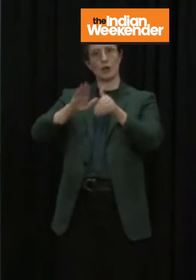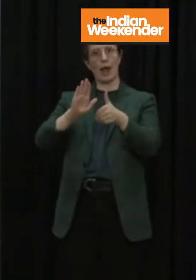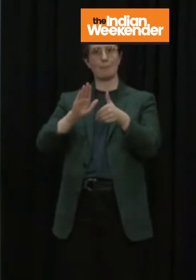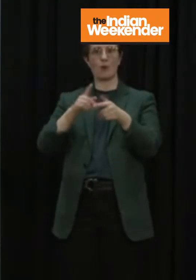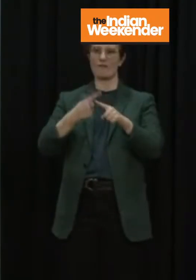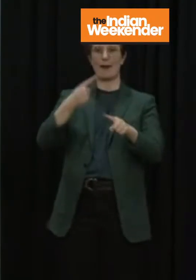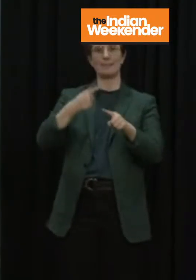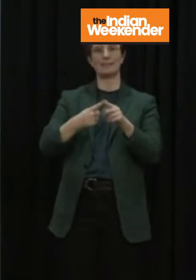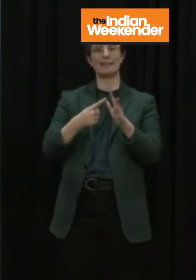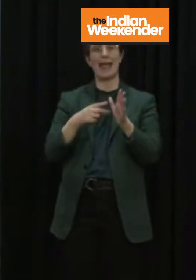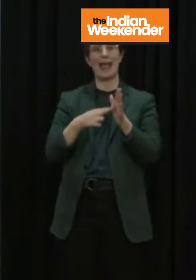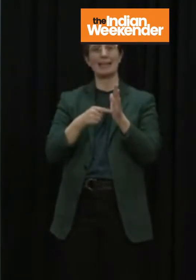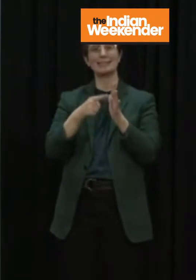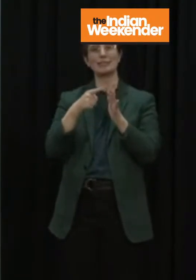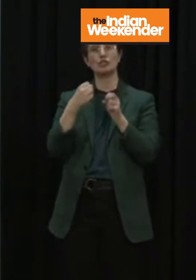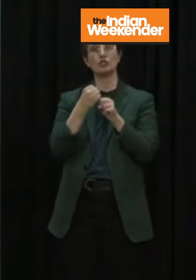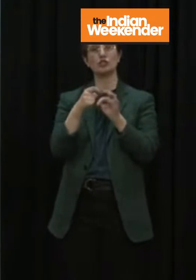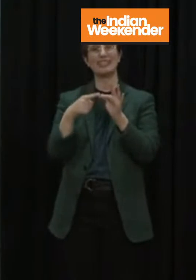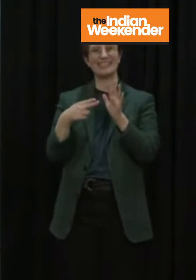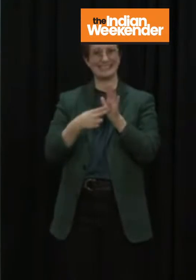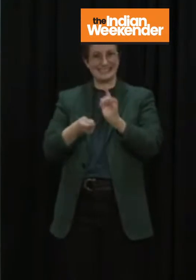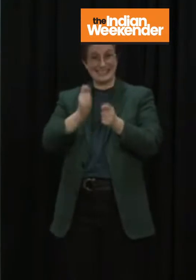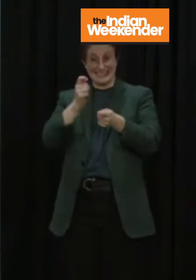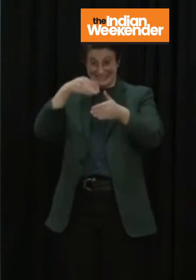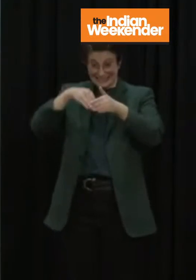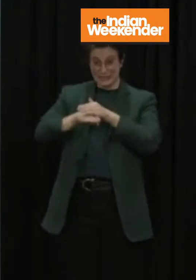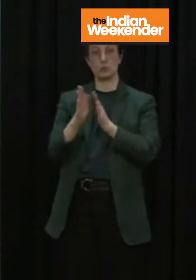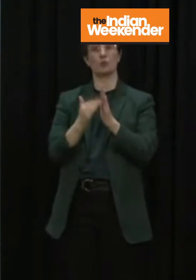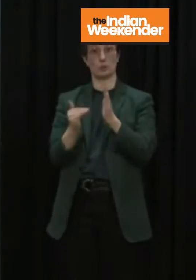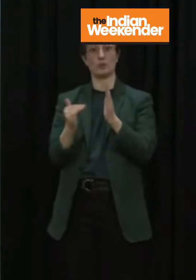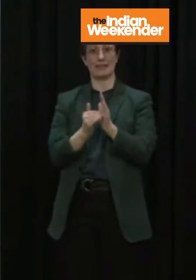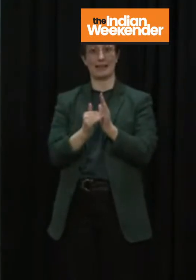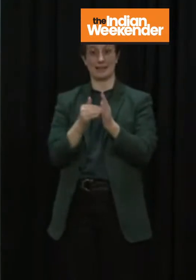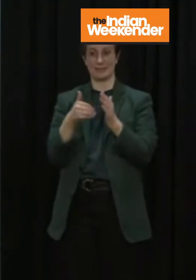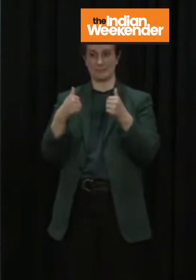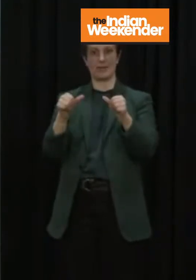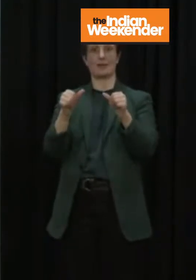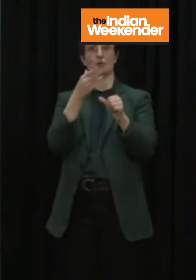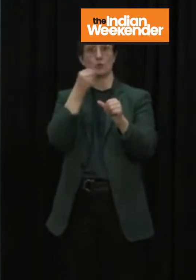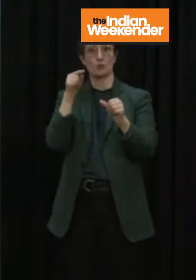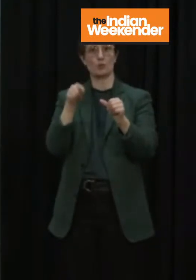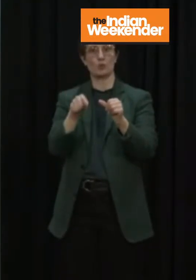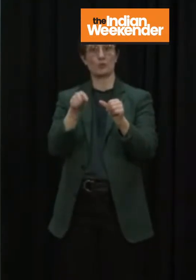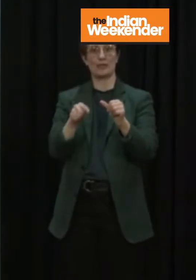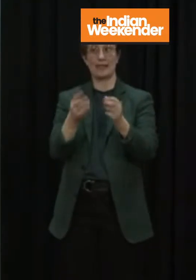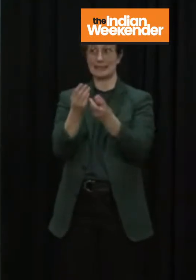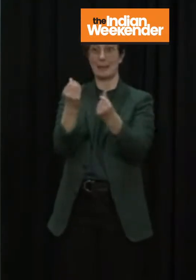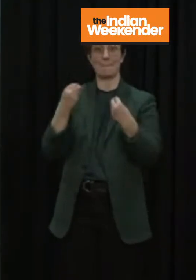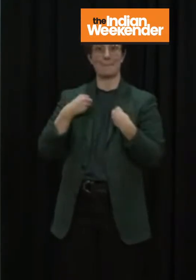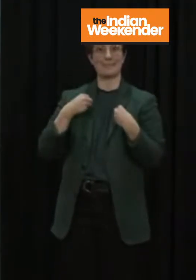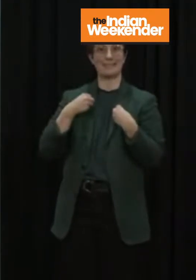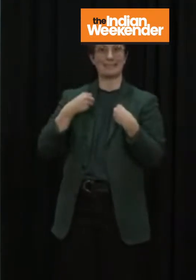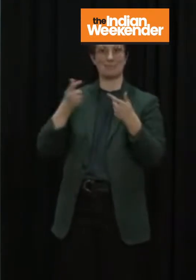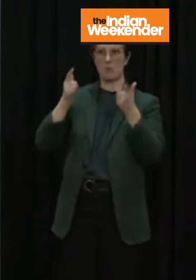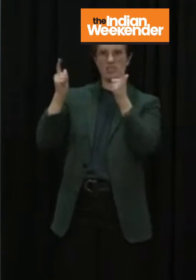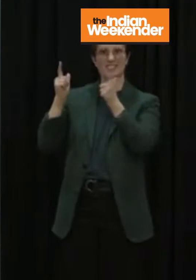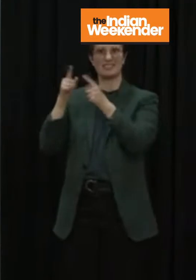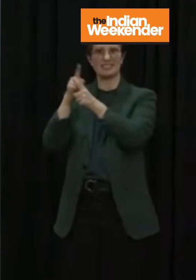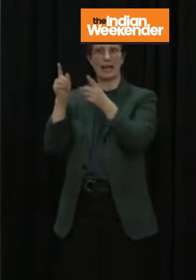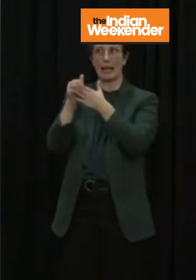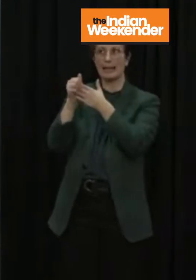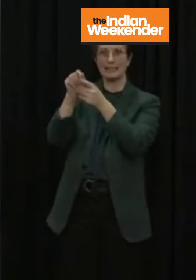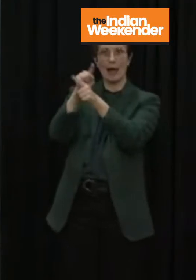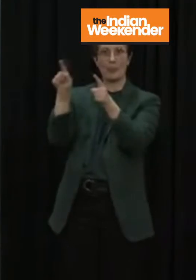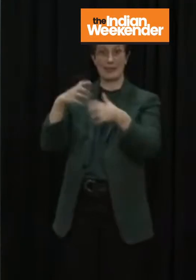in New Zealand's COVID-19 environment. I've been in talks with business leaders who are eager to use this technology to protect their workforce,